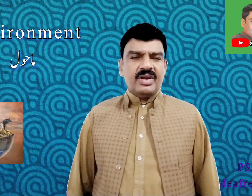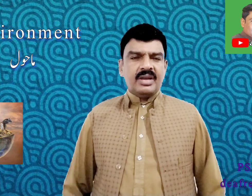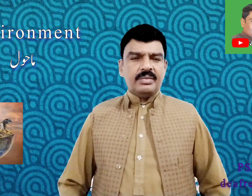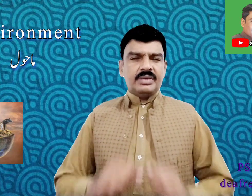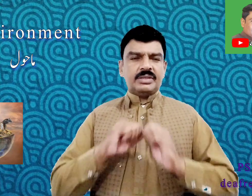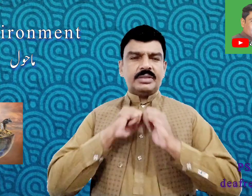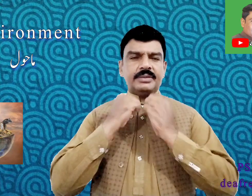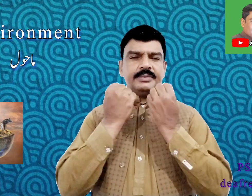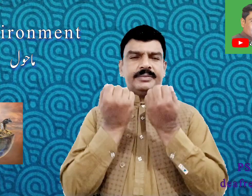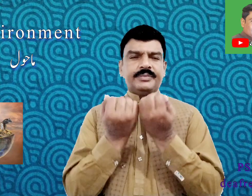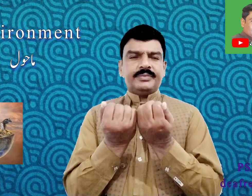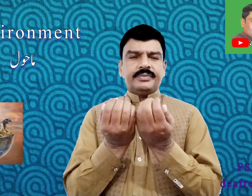environment,